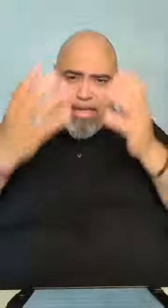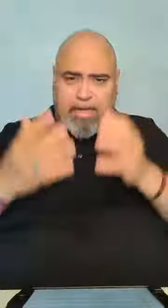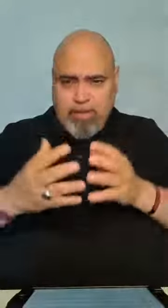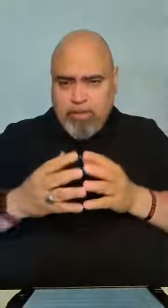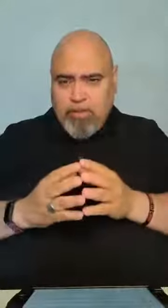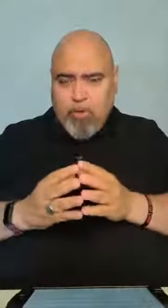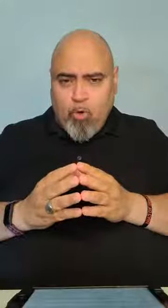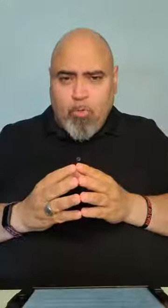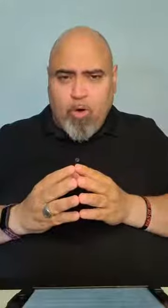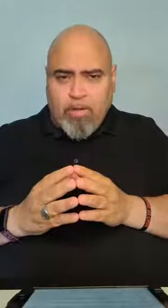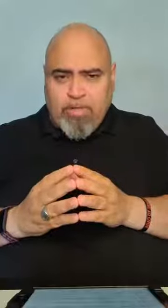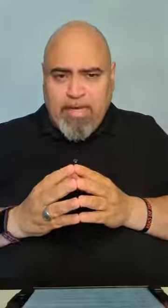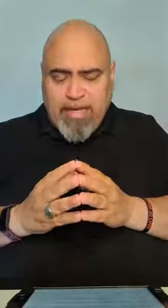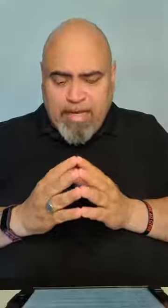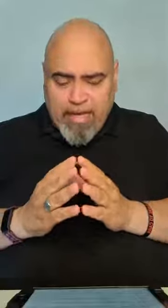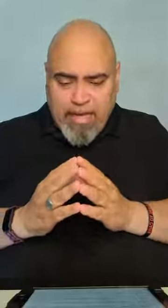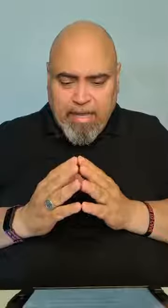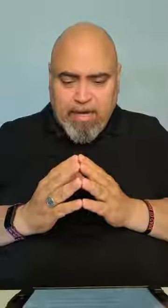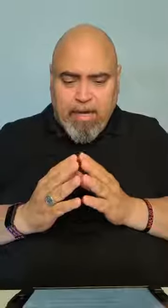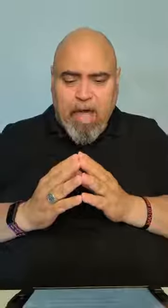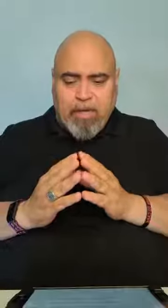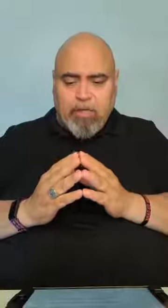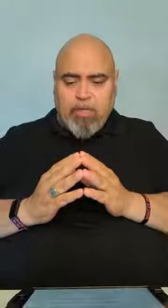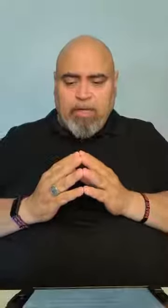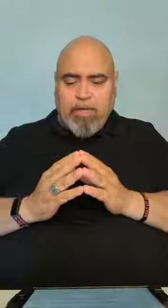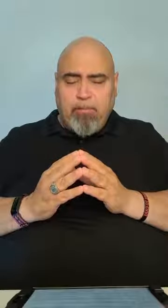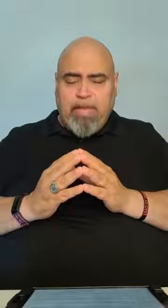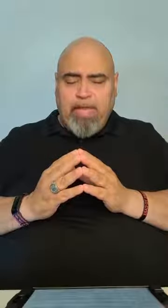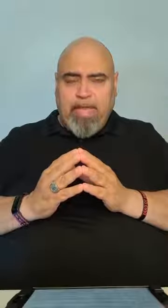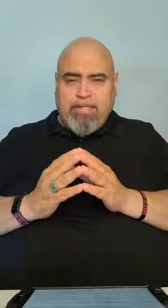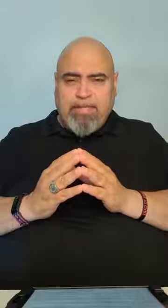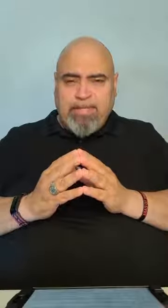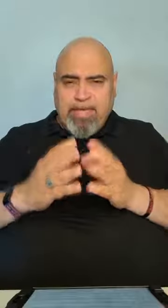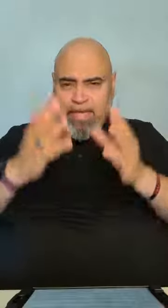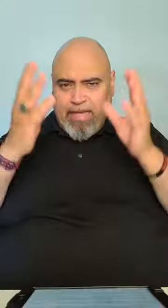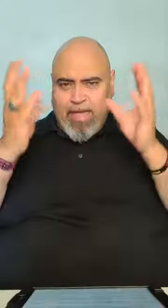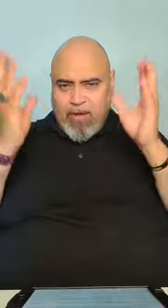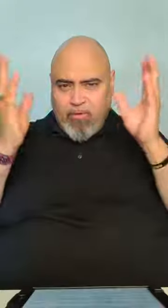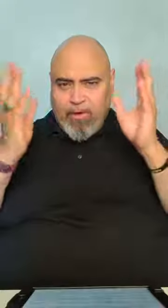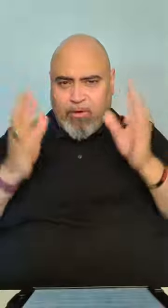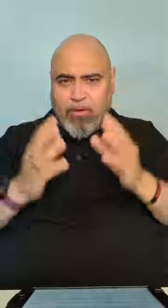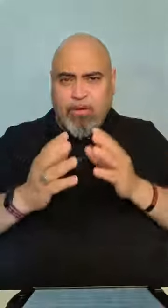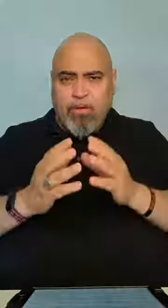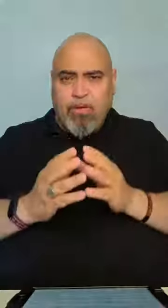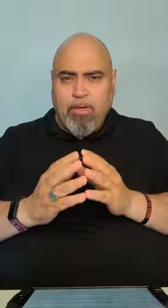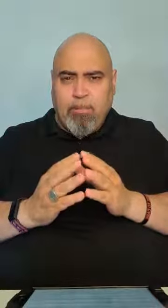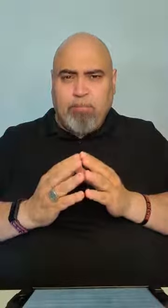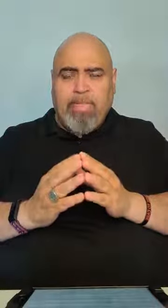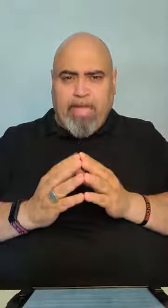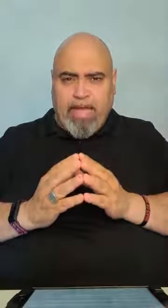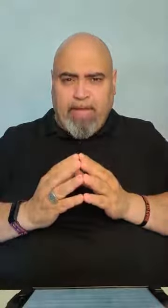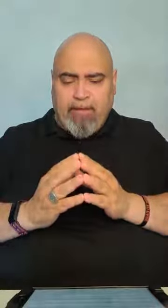seeking to know more, seeking knowledge, and in many cases seeking that greater being.